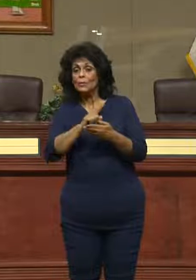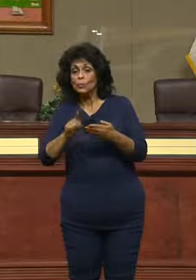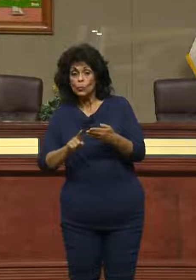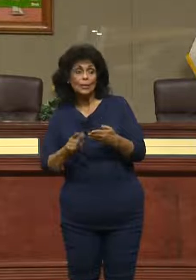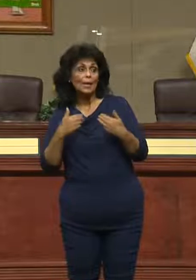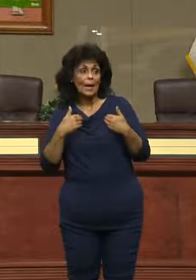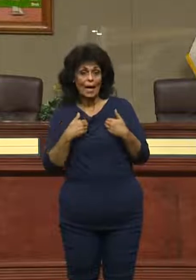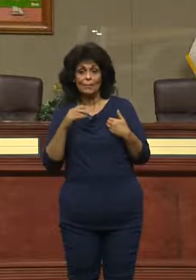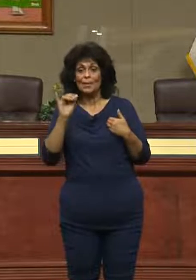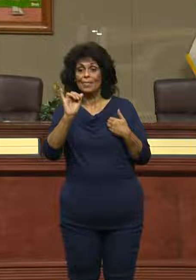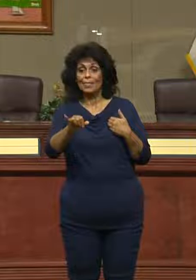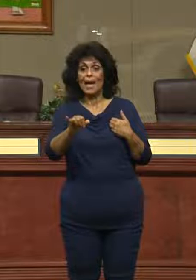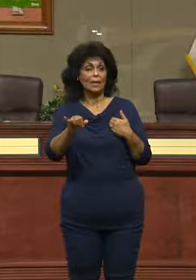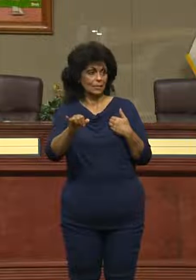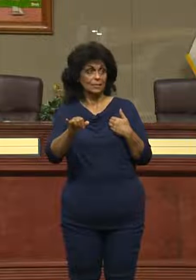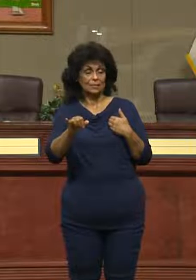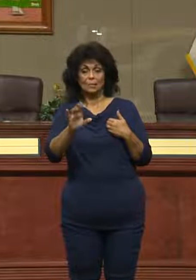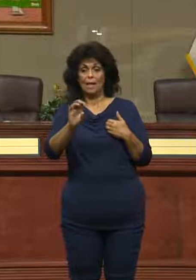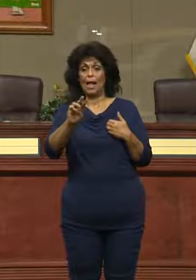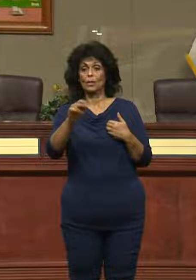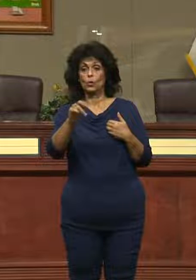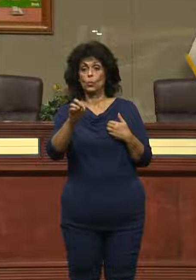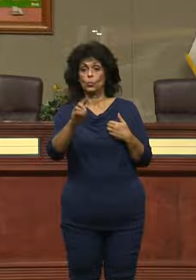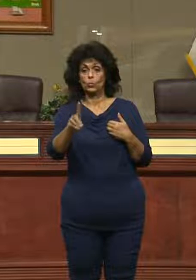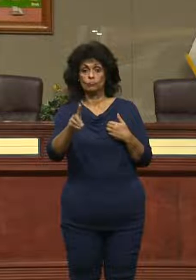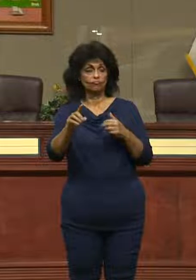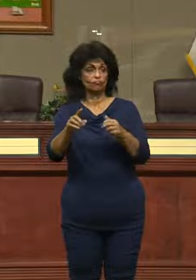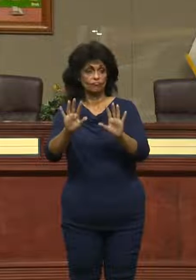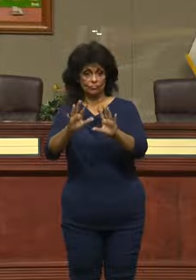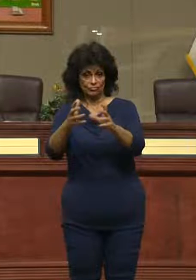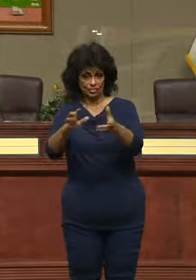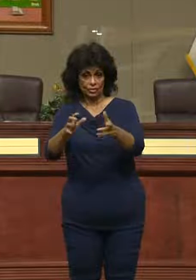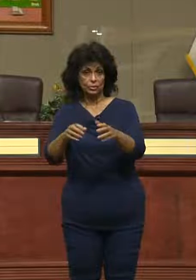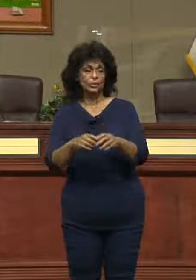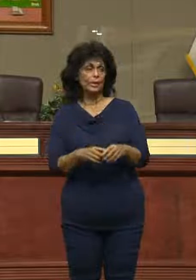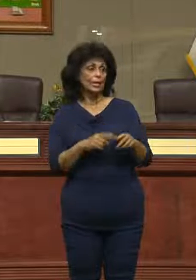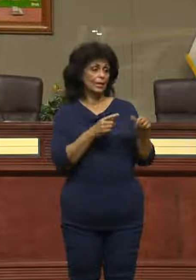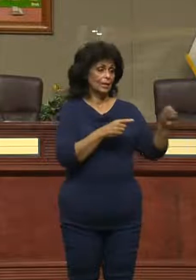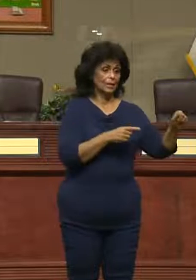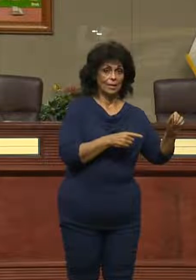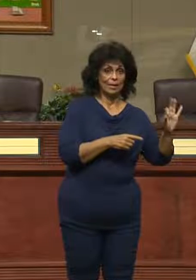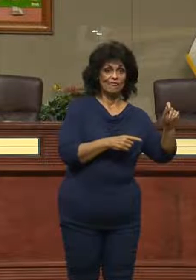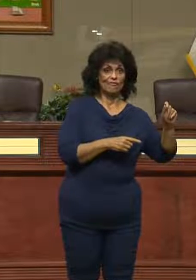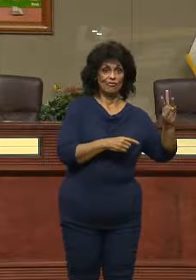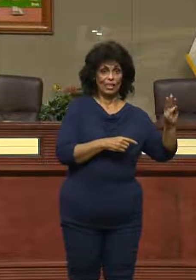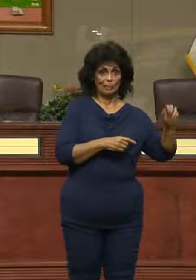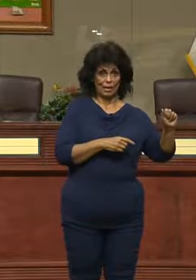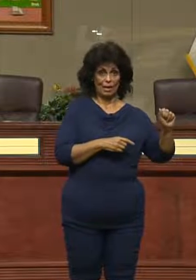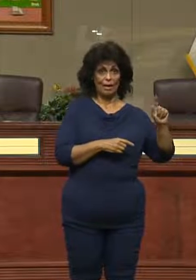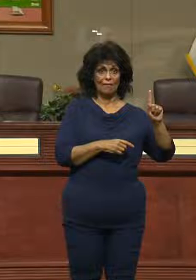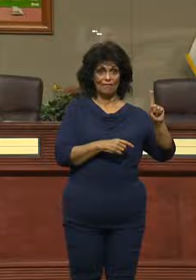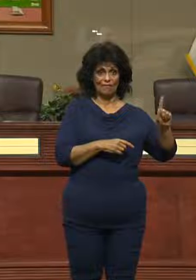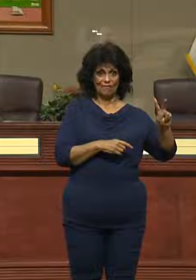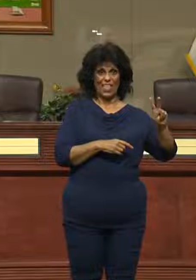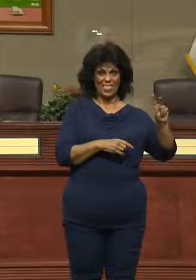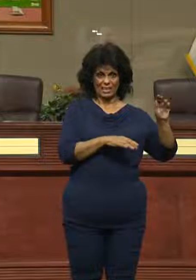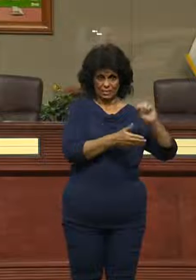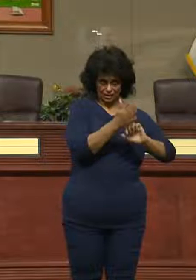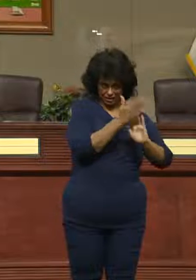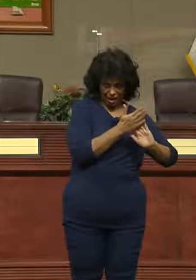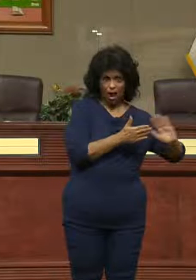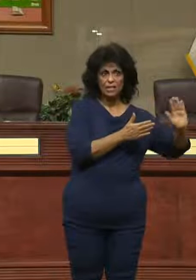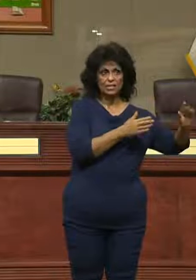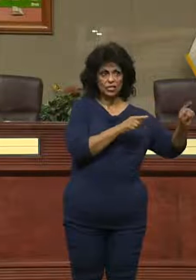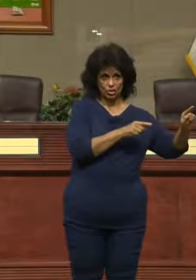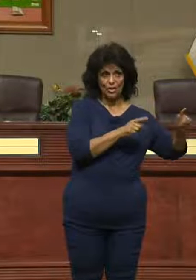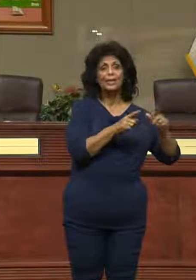site coming off of that primary FEMA site at Valencia. We have a spoke out in the